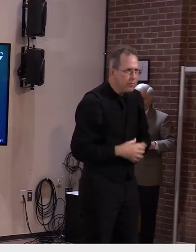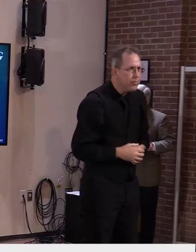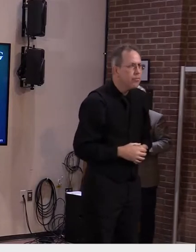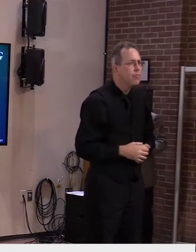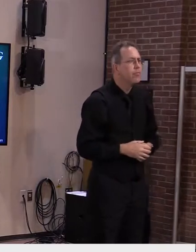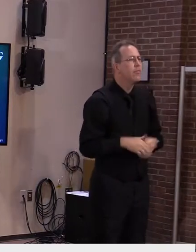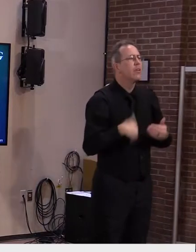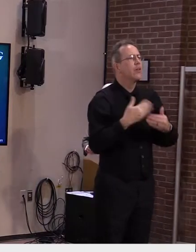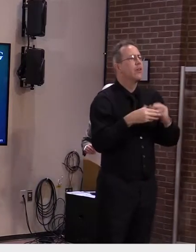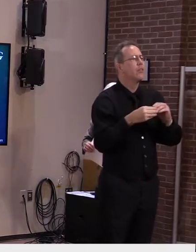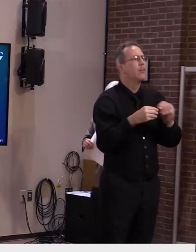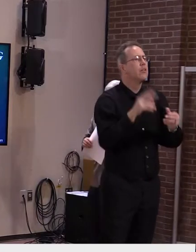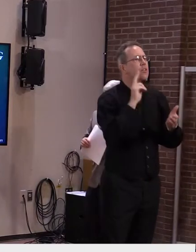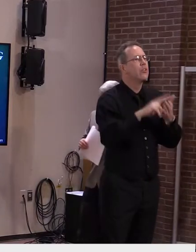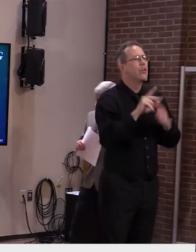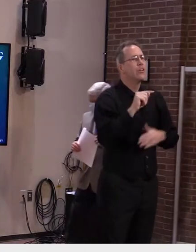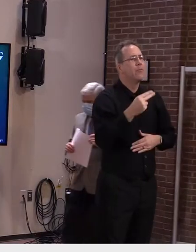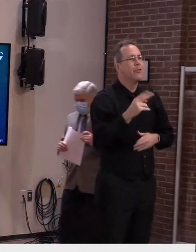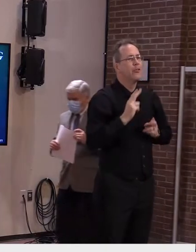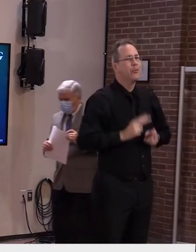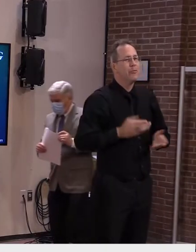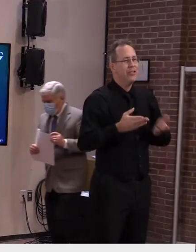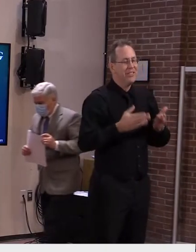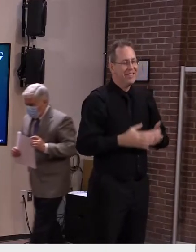Secretary Smith.